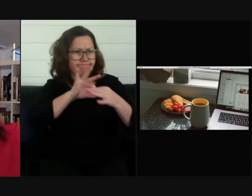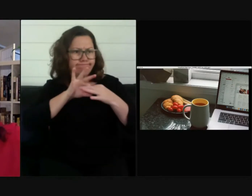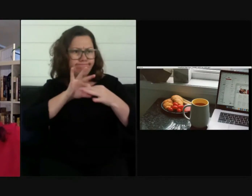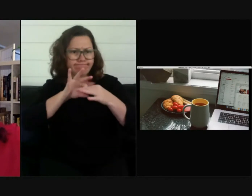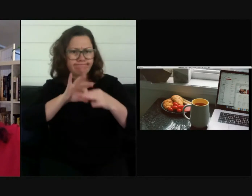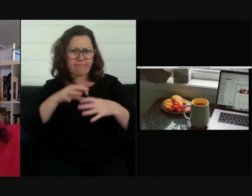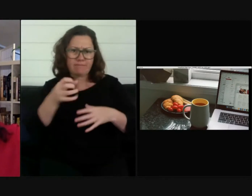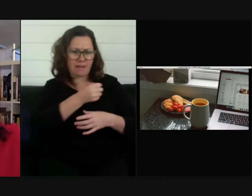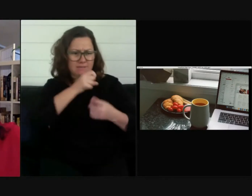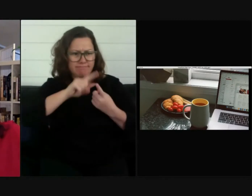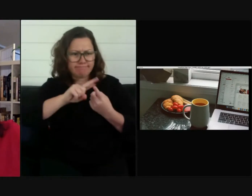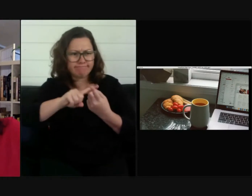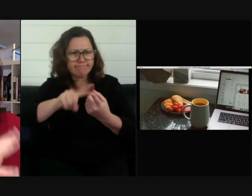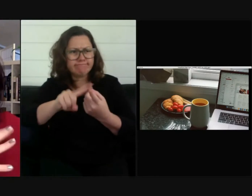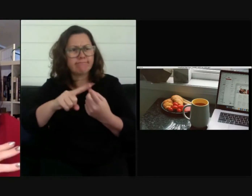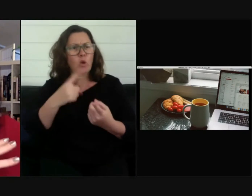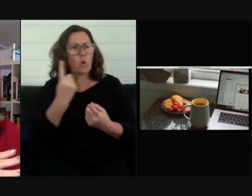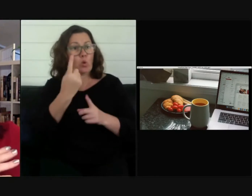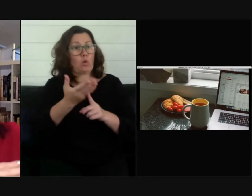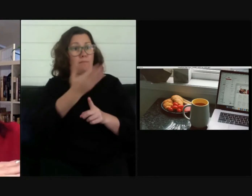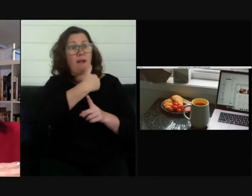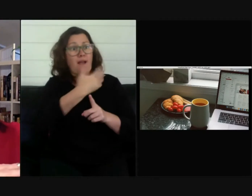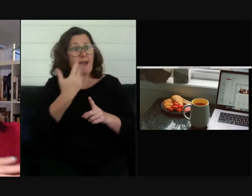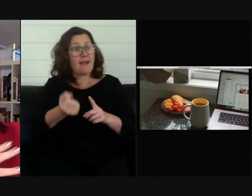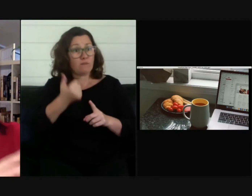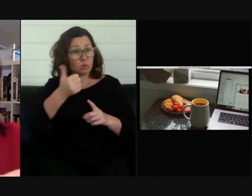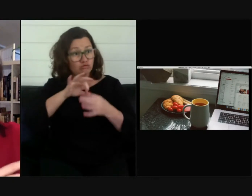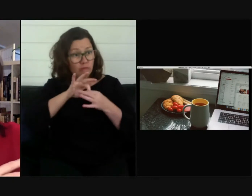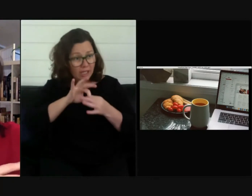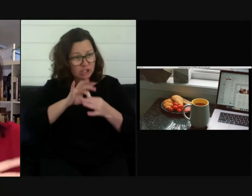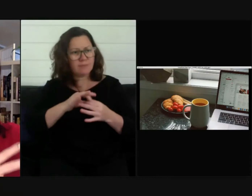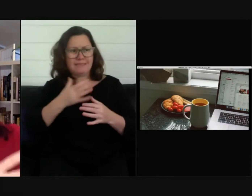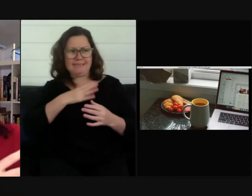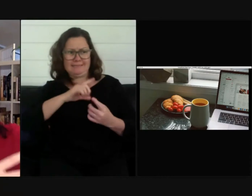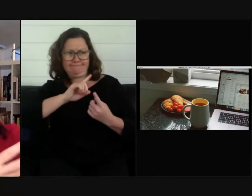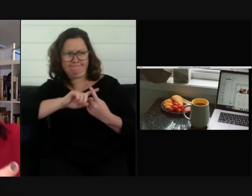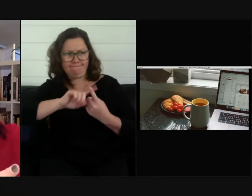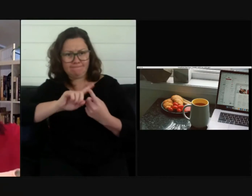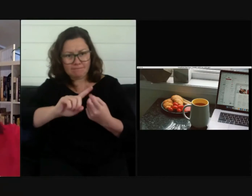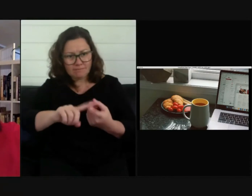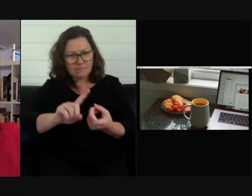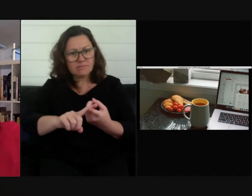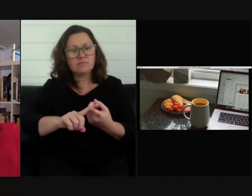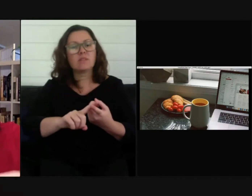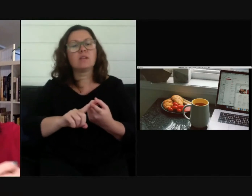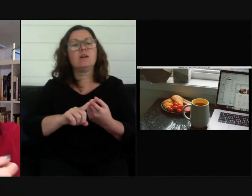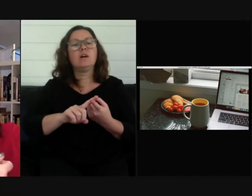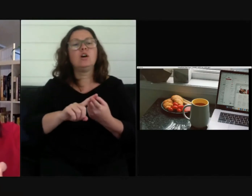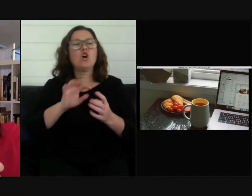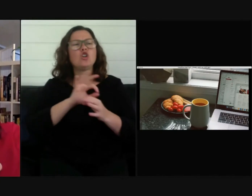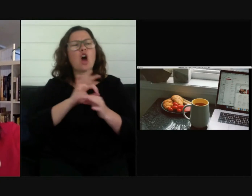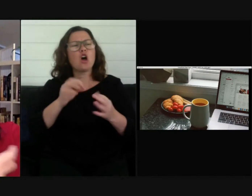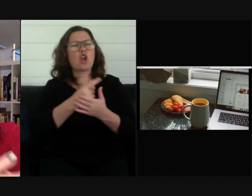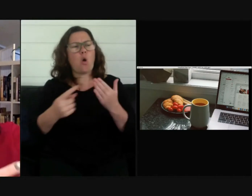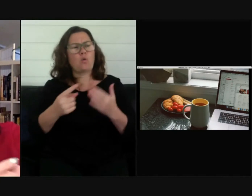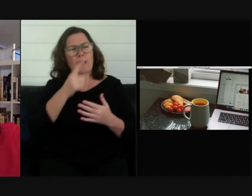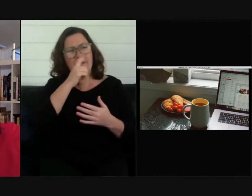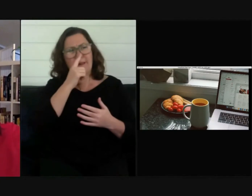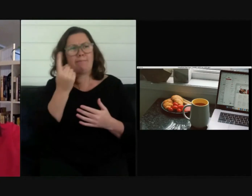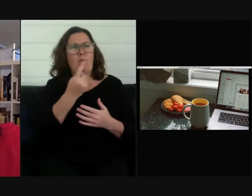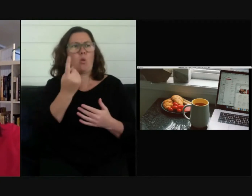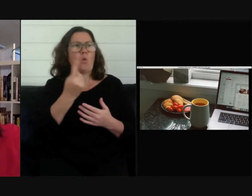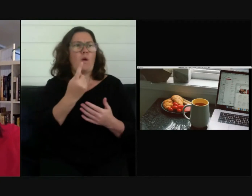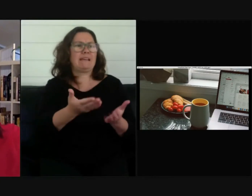good relationship with, not even just people who have given you money in some way, but anyone who's